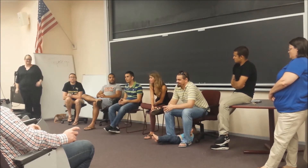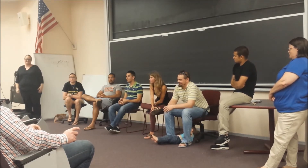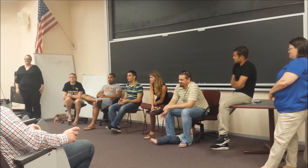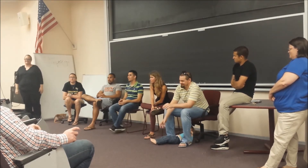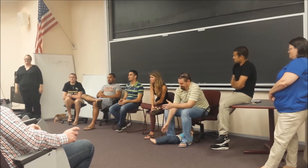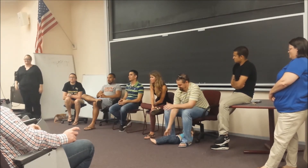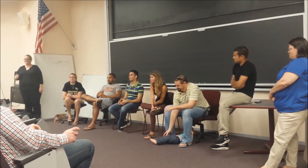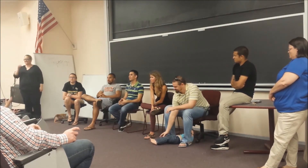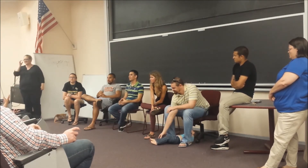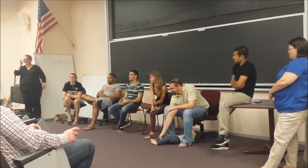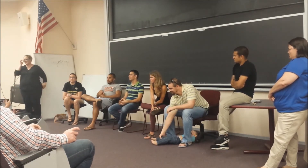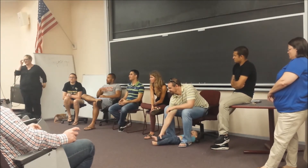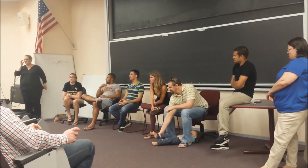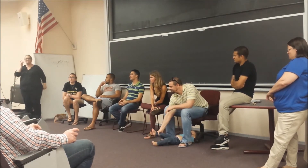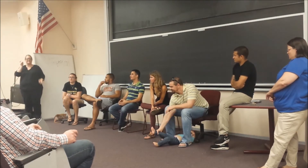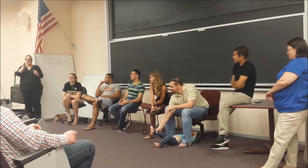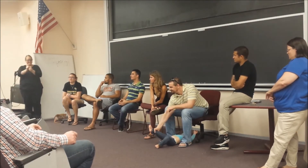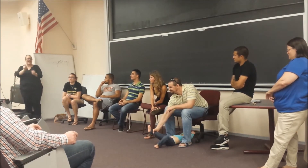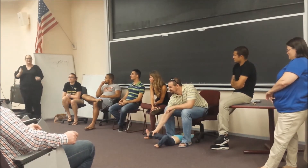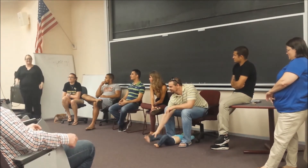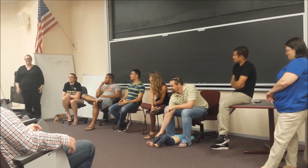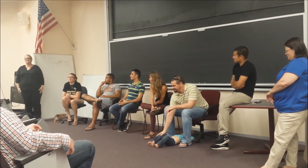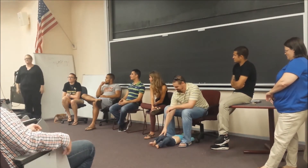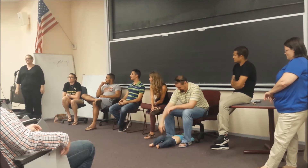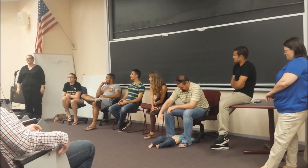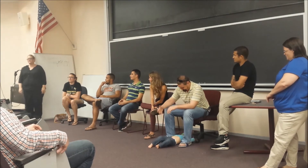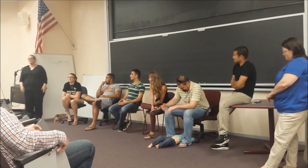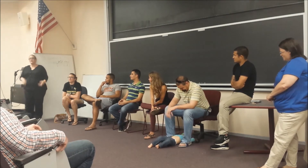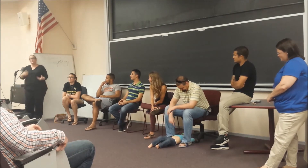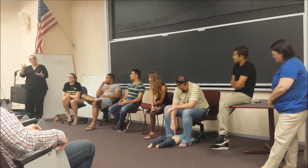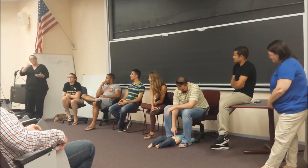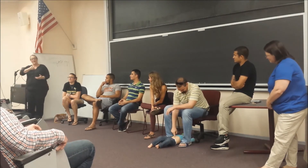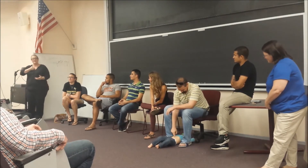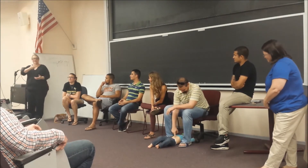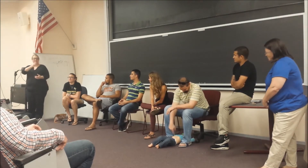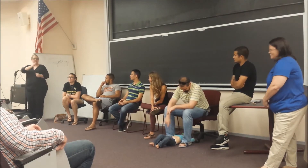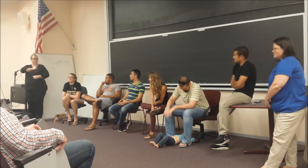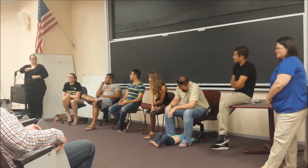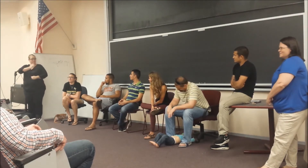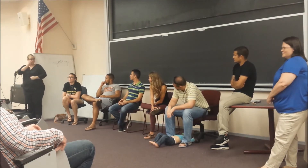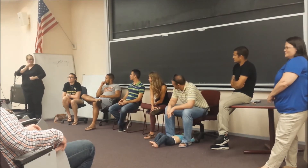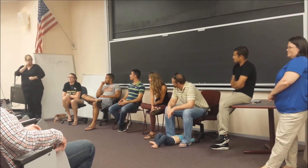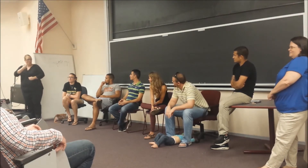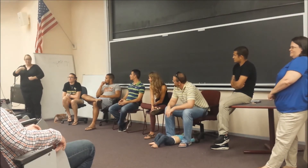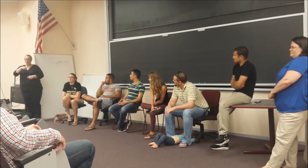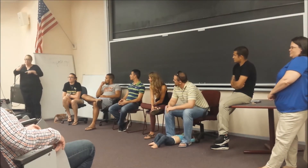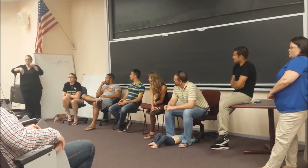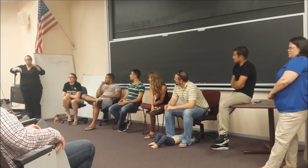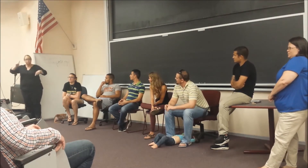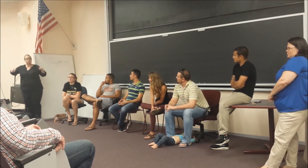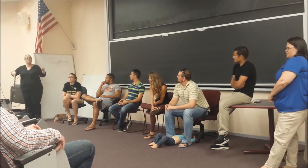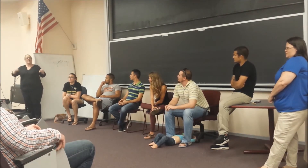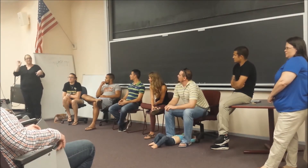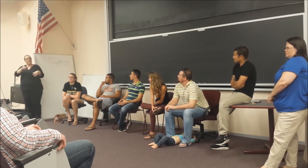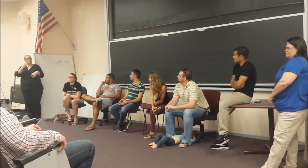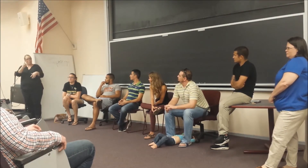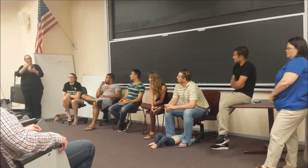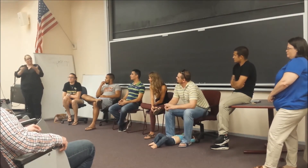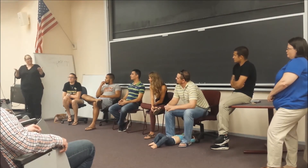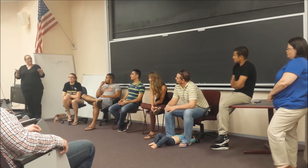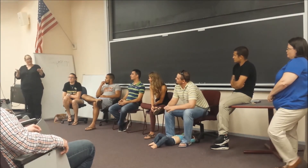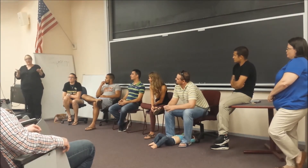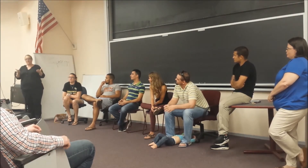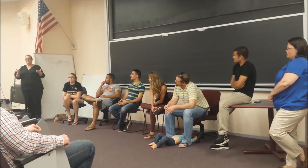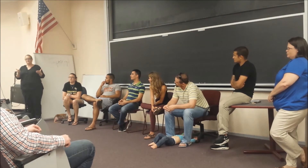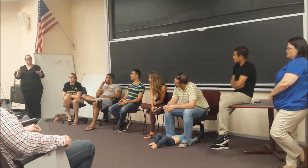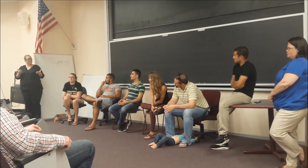Just spell it. Exactly. So coming from the Army, we are very diverse. And that's one thing, the